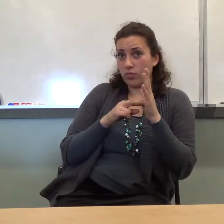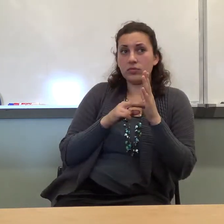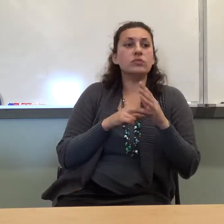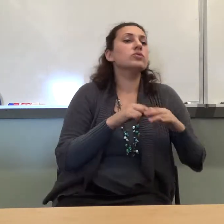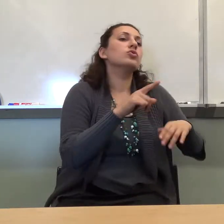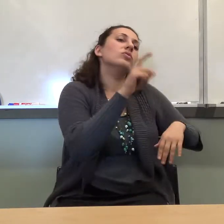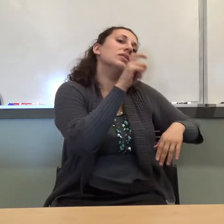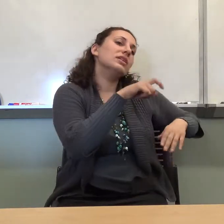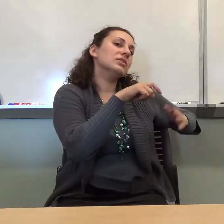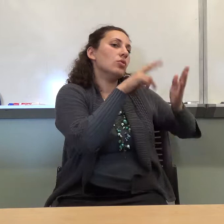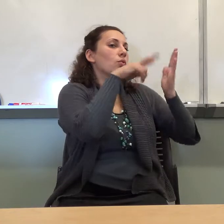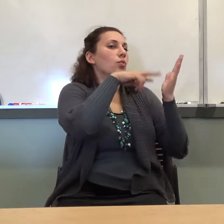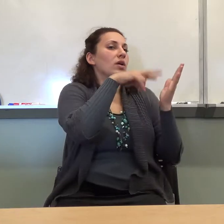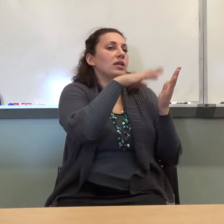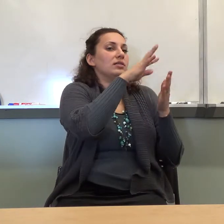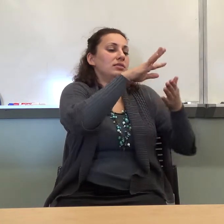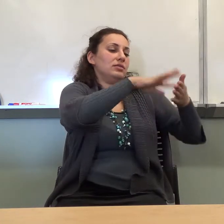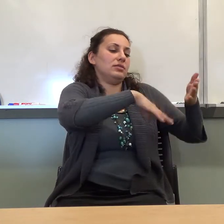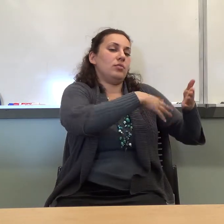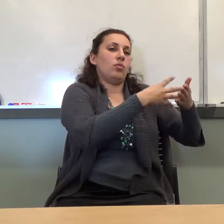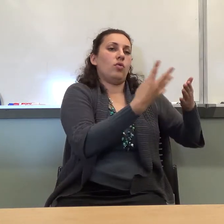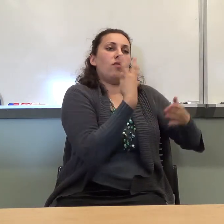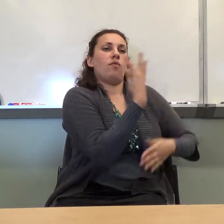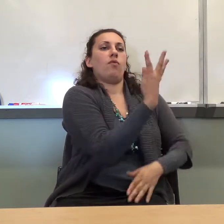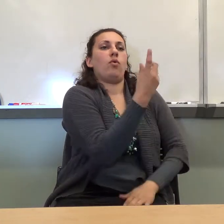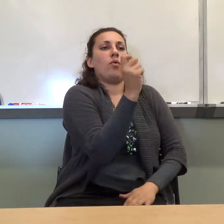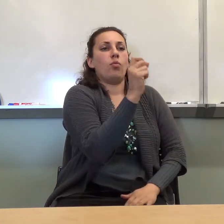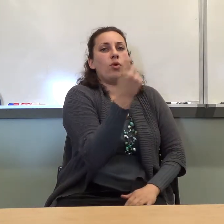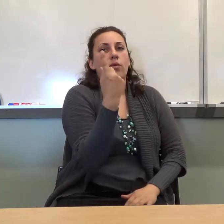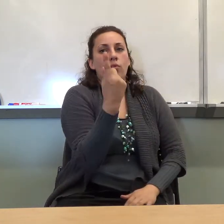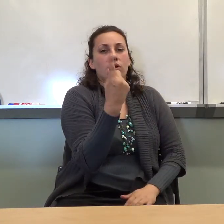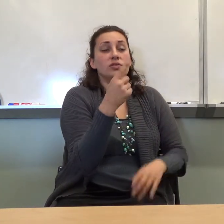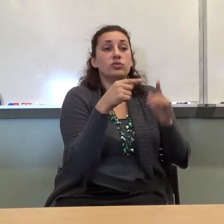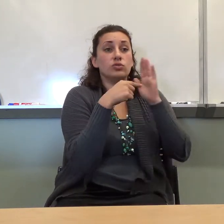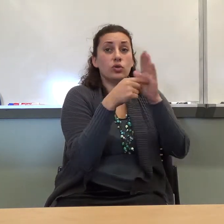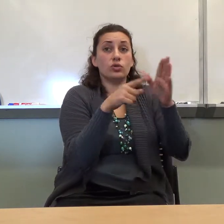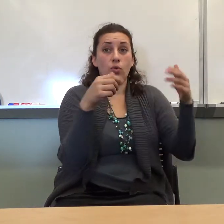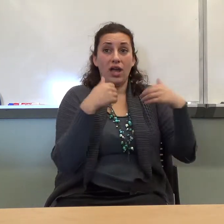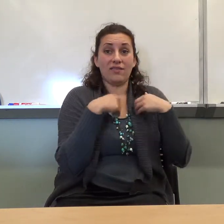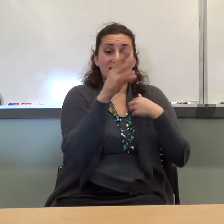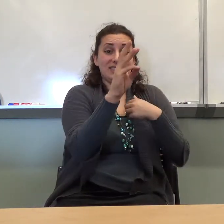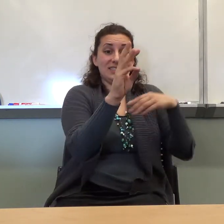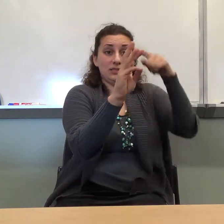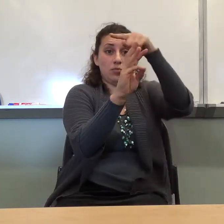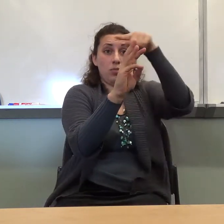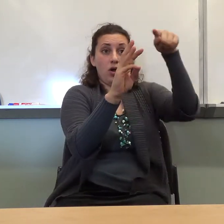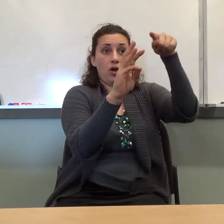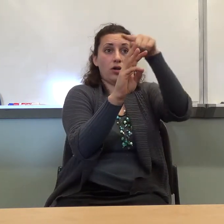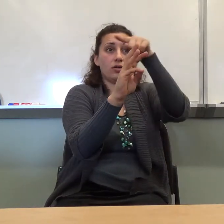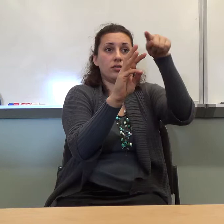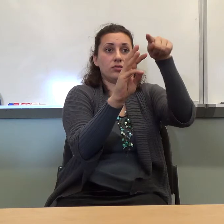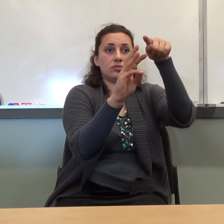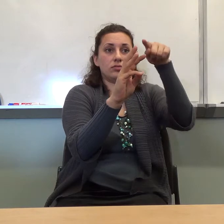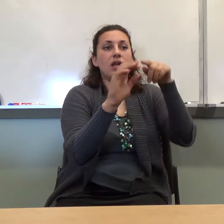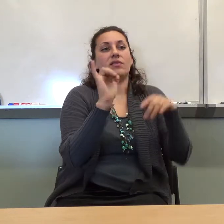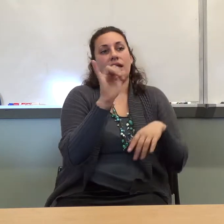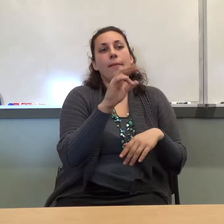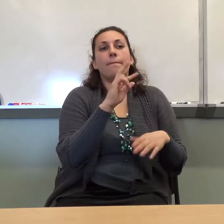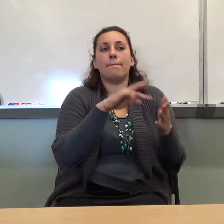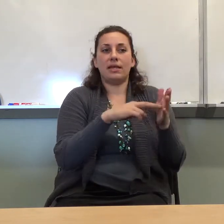4.1. Okay, 4.1 shows you that if you have a bar over the 6, that is the fraction 6/9. So